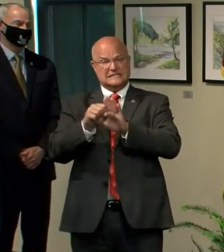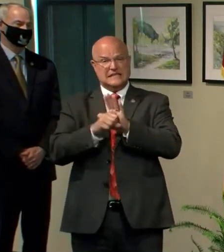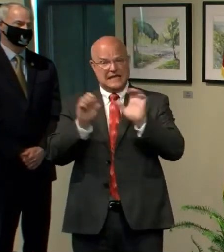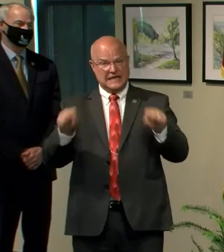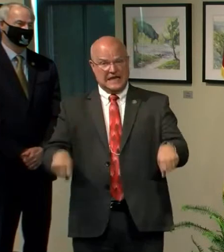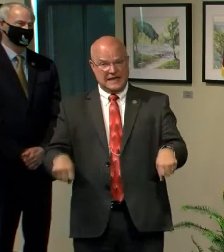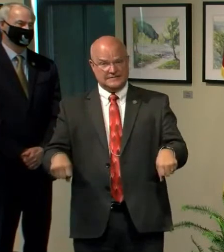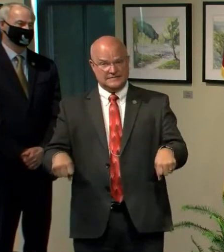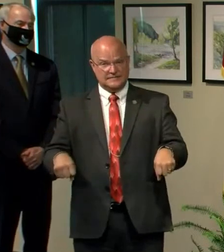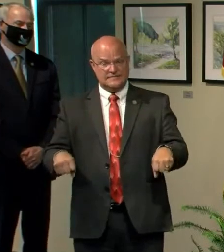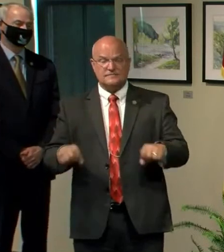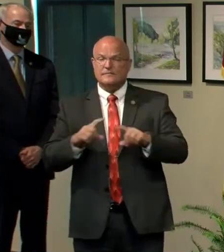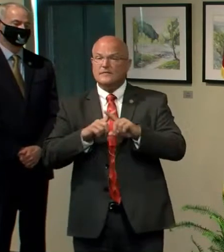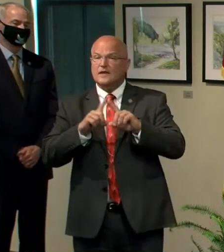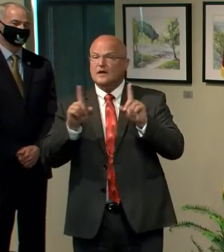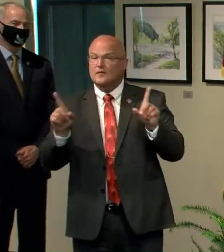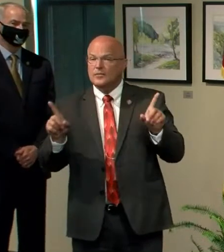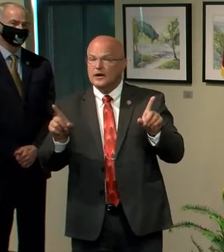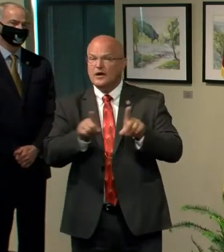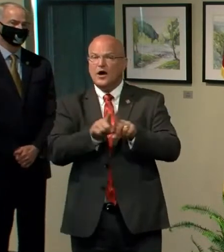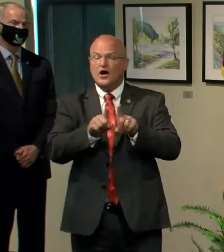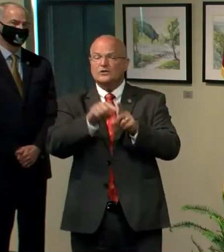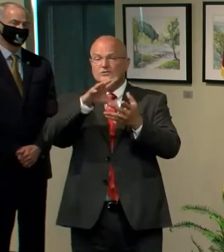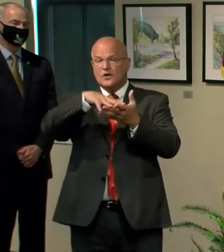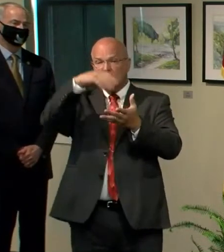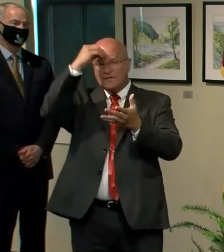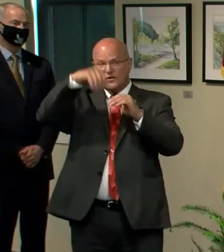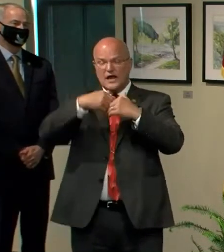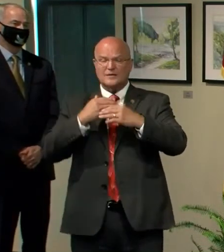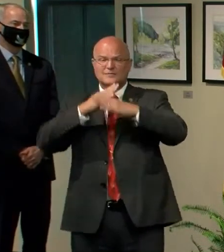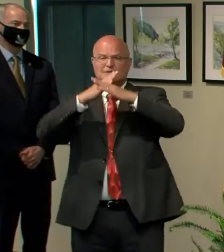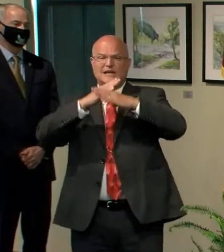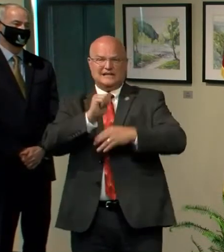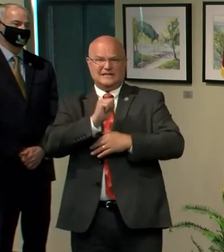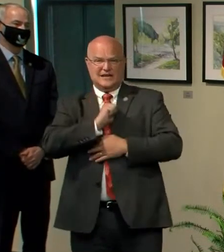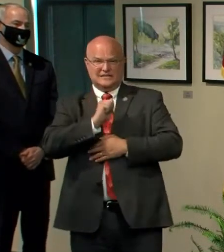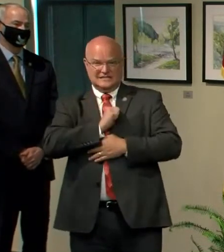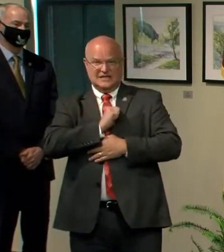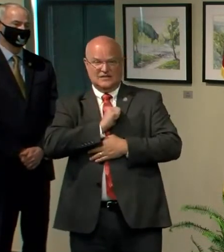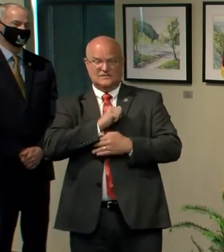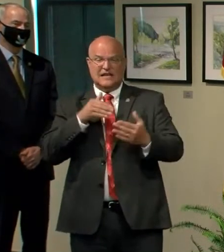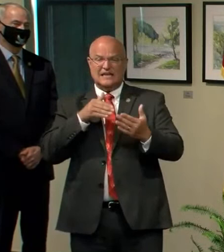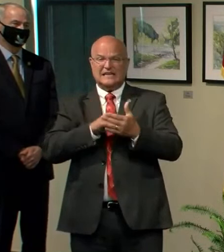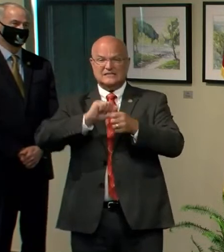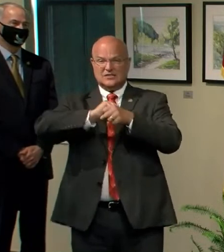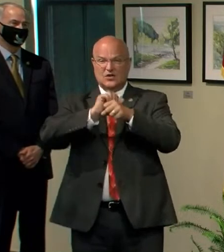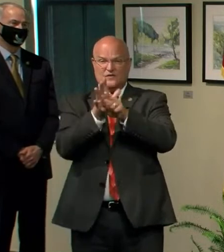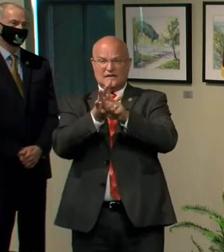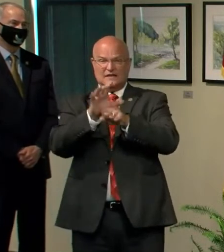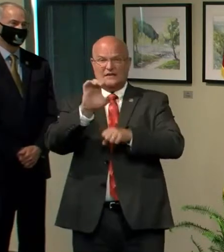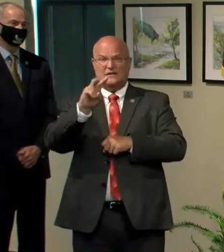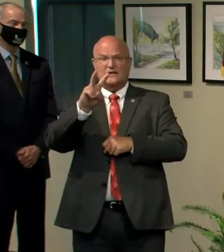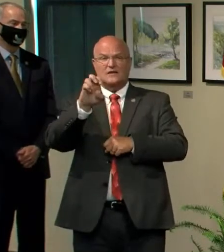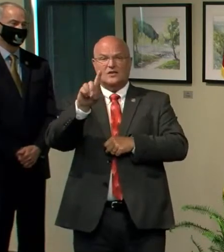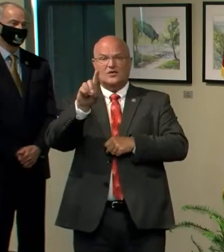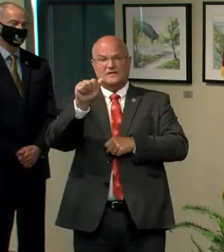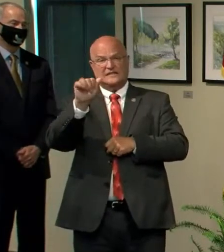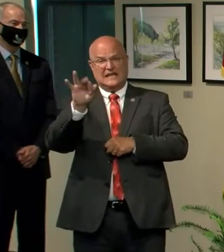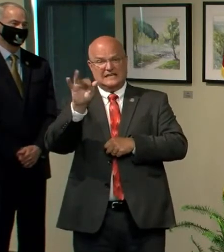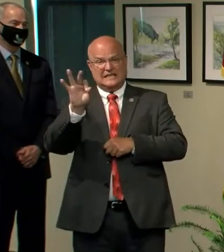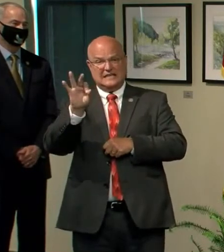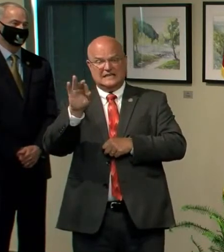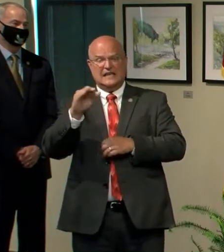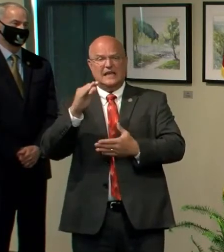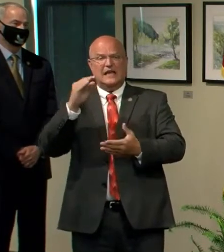state. But we also have learned how to protect ourselves against COVID-19 and reduce the spread.